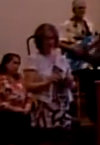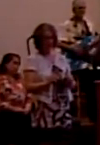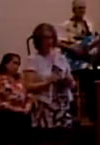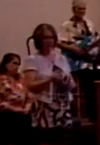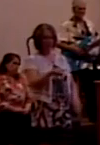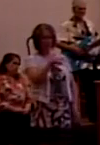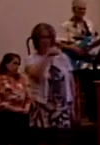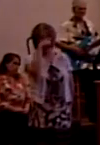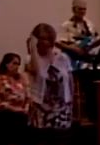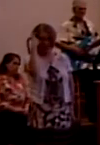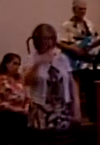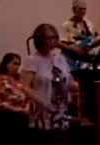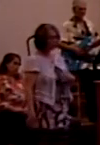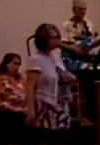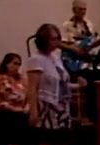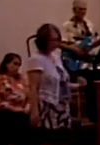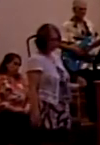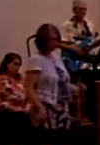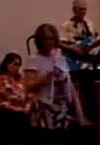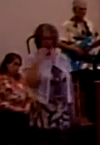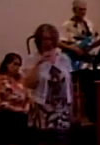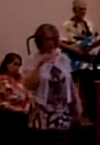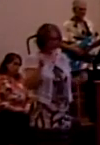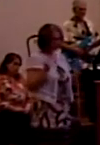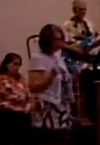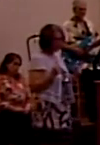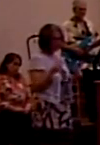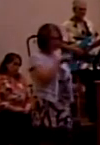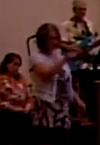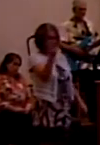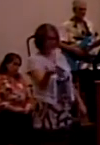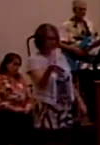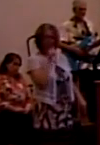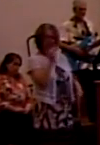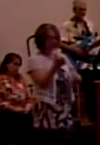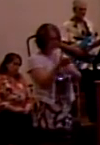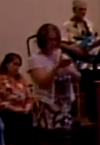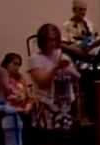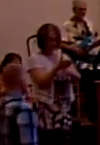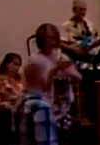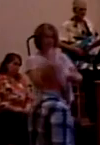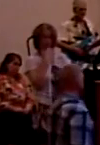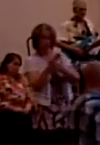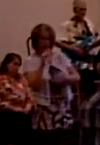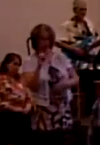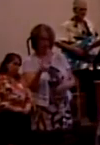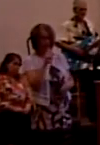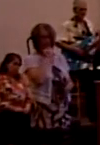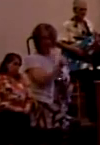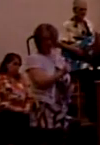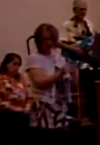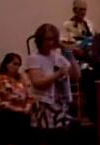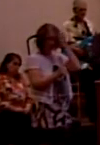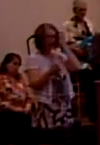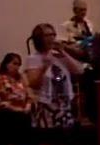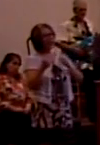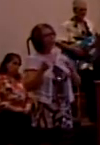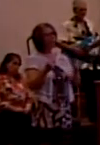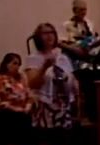or white. He's hot or cold. Either you catch him in a great mood or not a great mood. And this week he said, you know, we're just driving along.